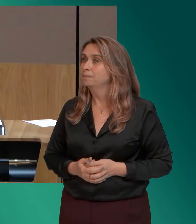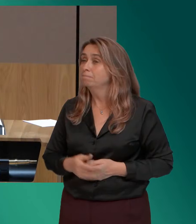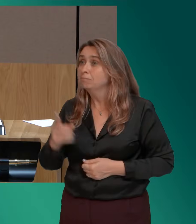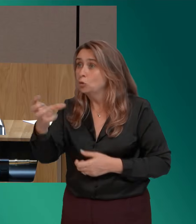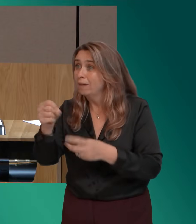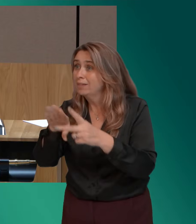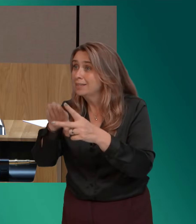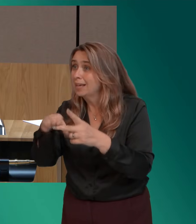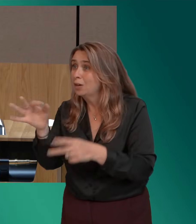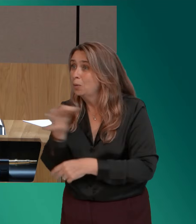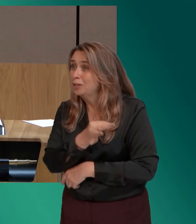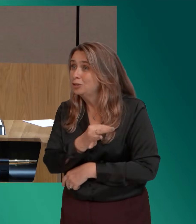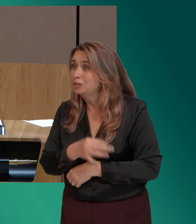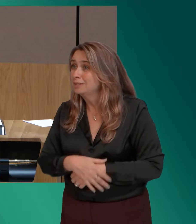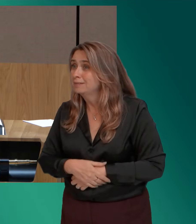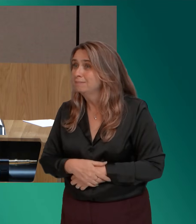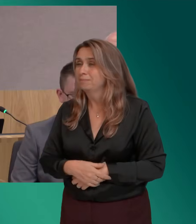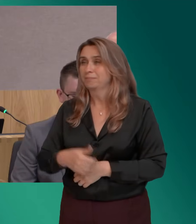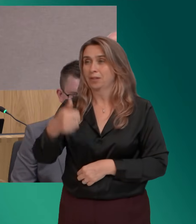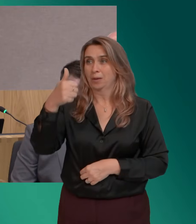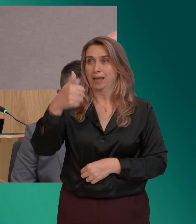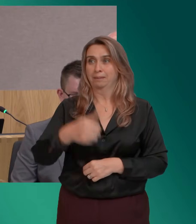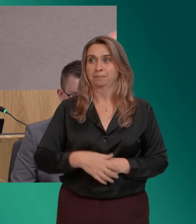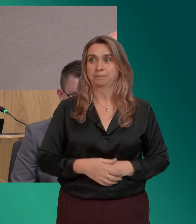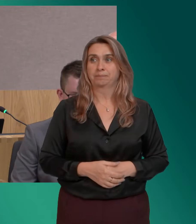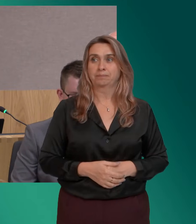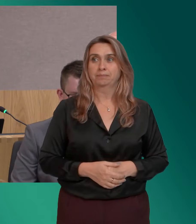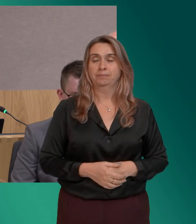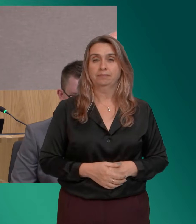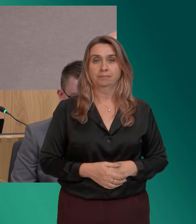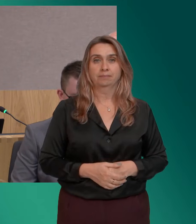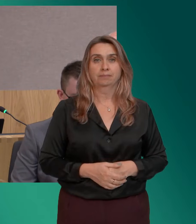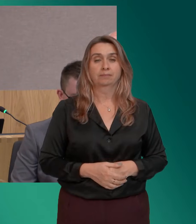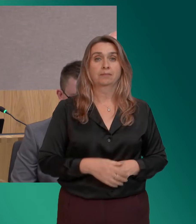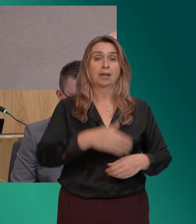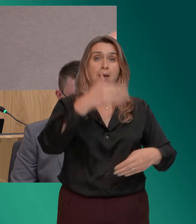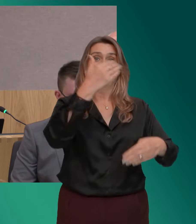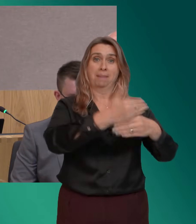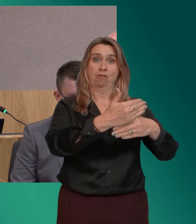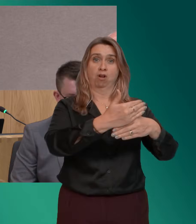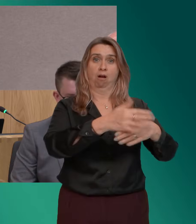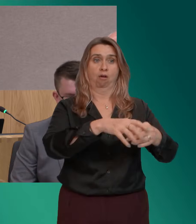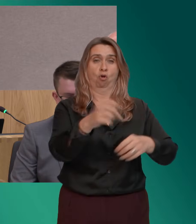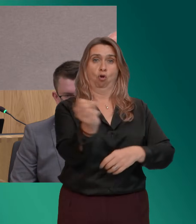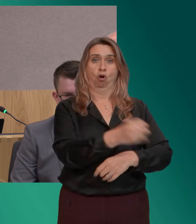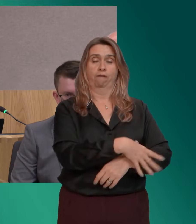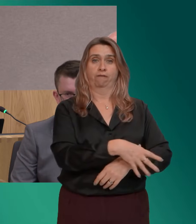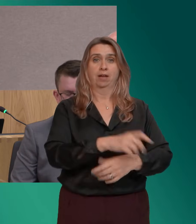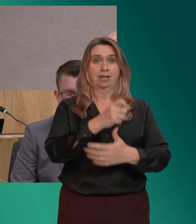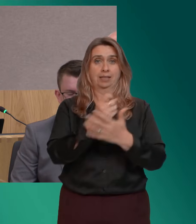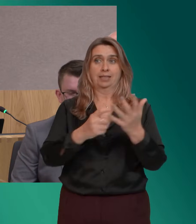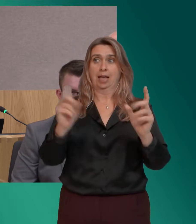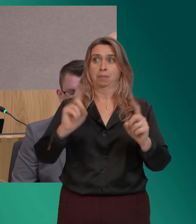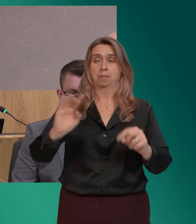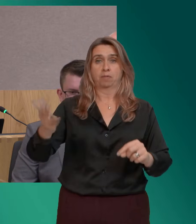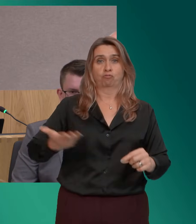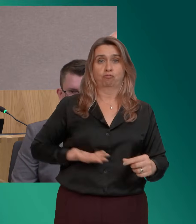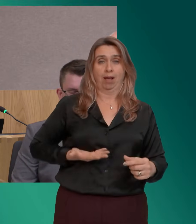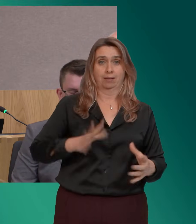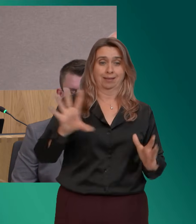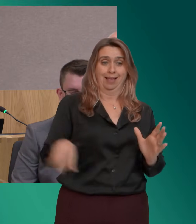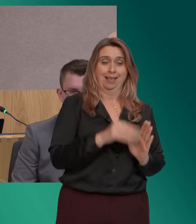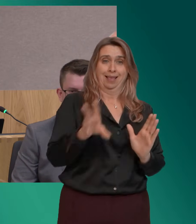Supplementary. Okay. First Minister, removing barriers and embedding disabled people's rights in law and public